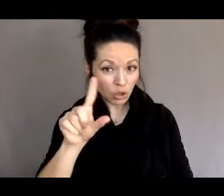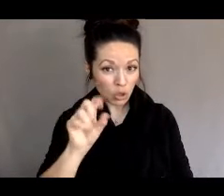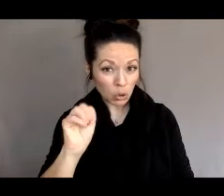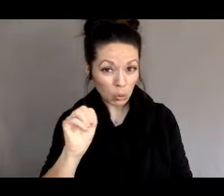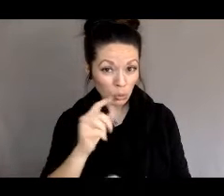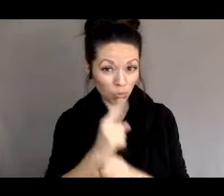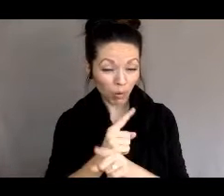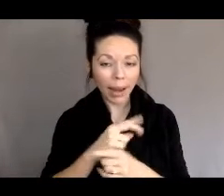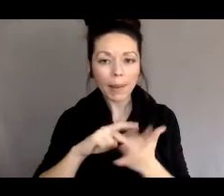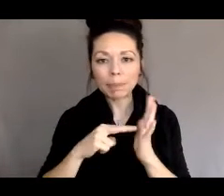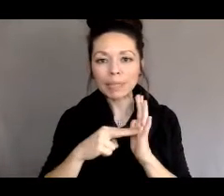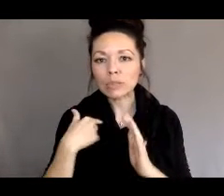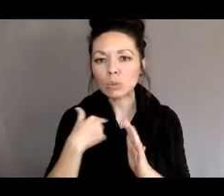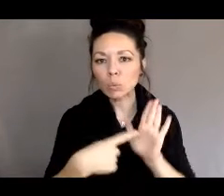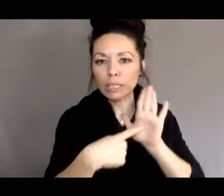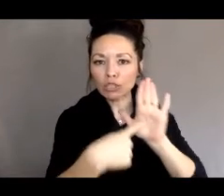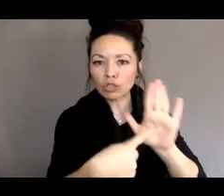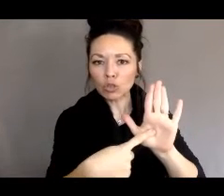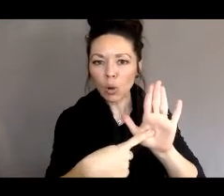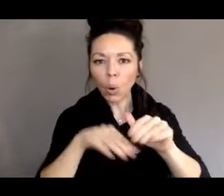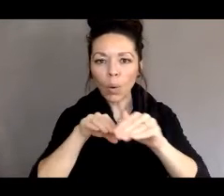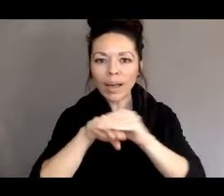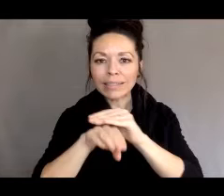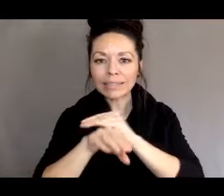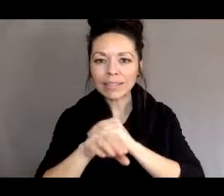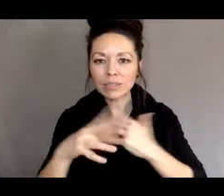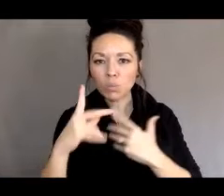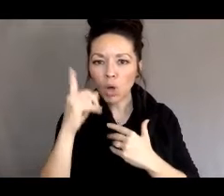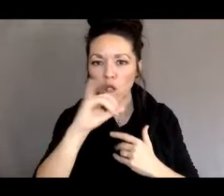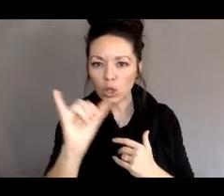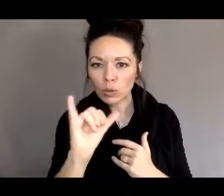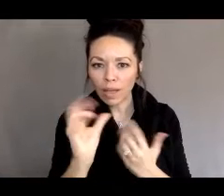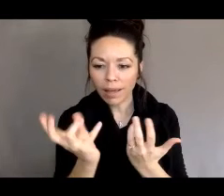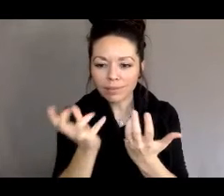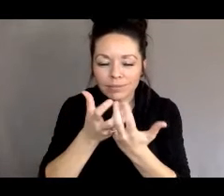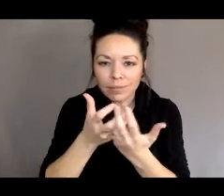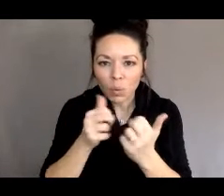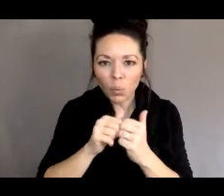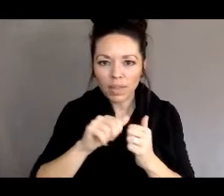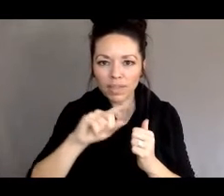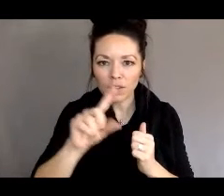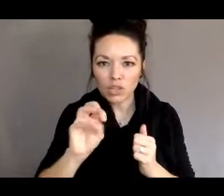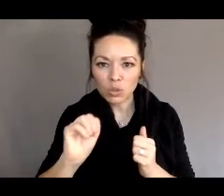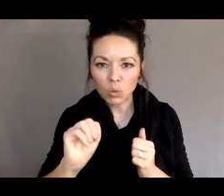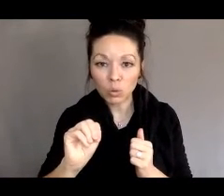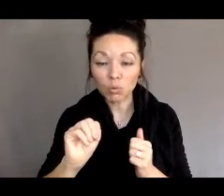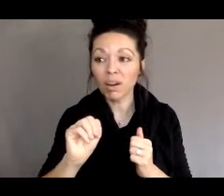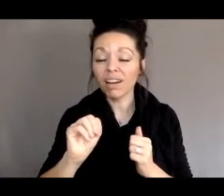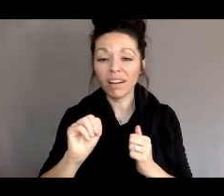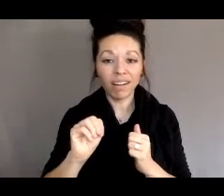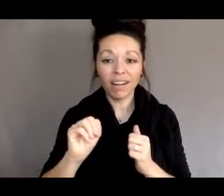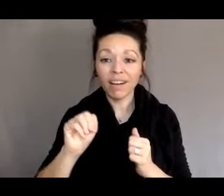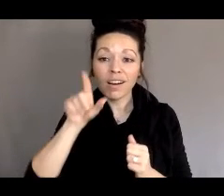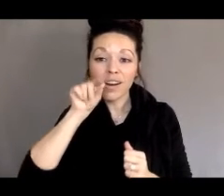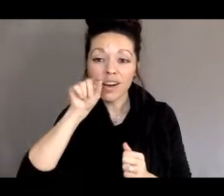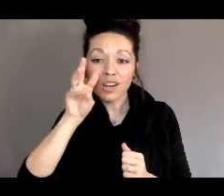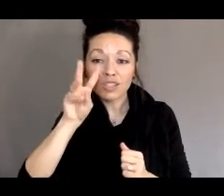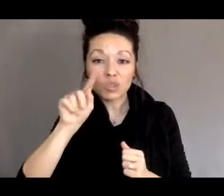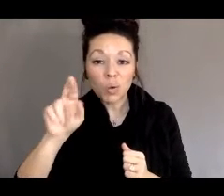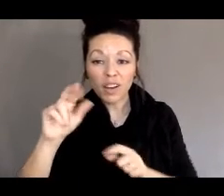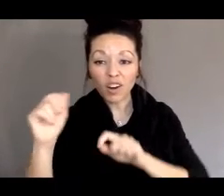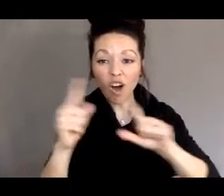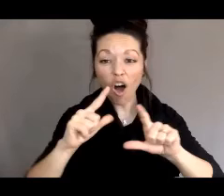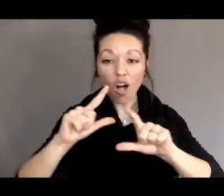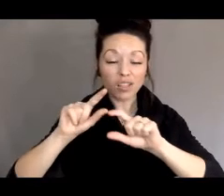the platform for the committee hearing. And the Twitter world was abuzz